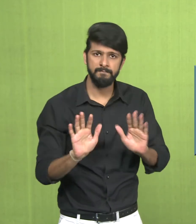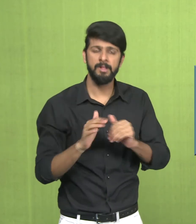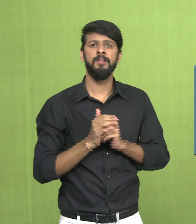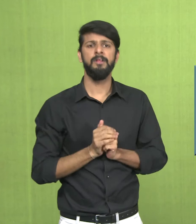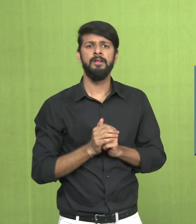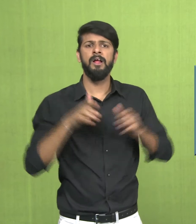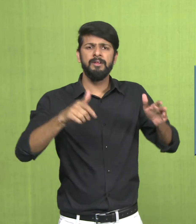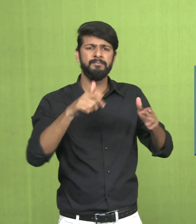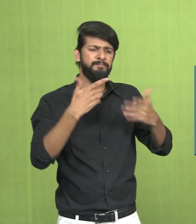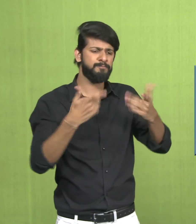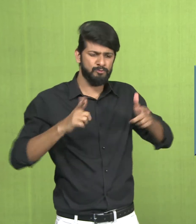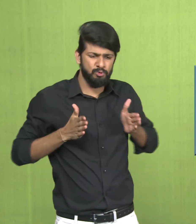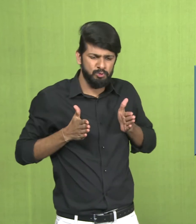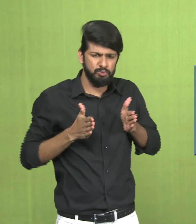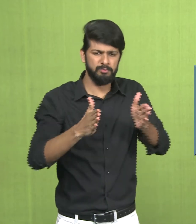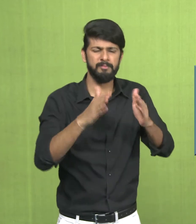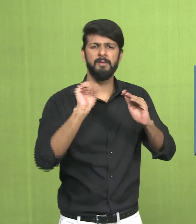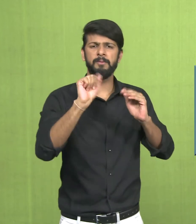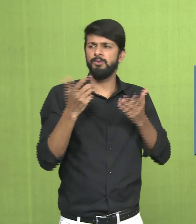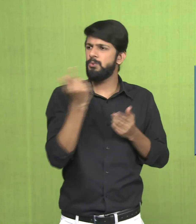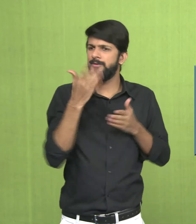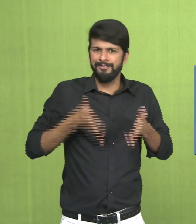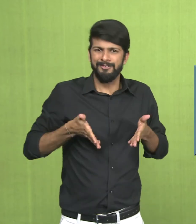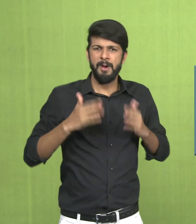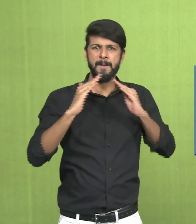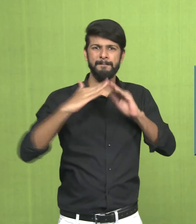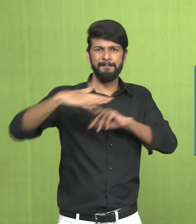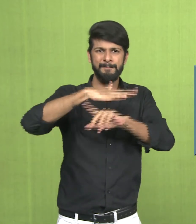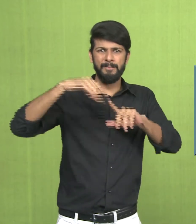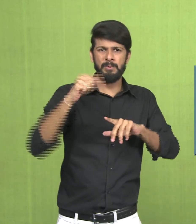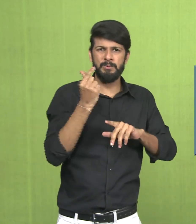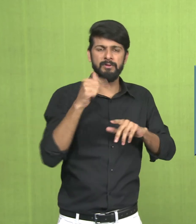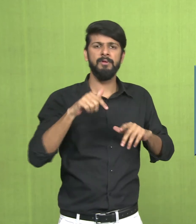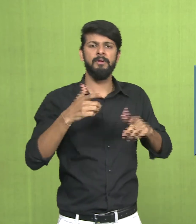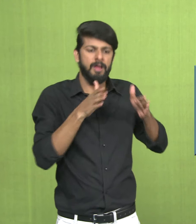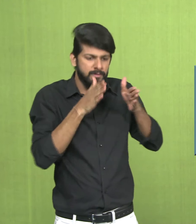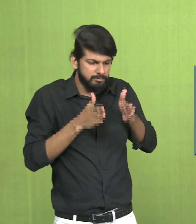and they had modern drainage system as well.